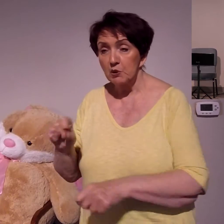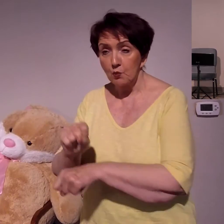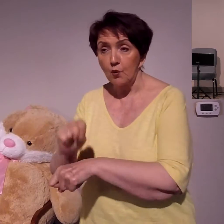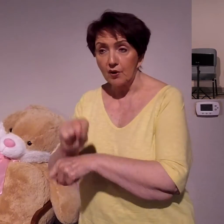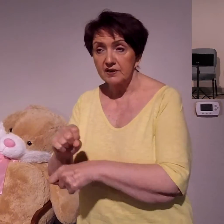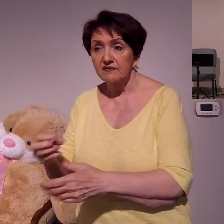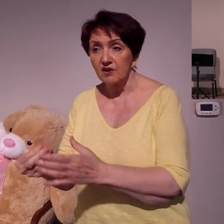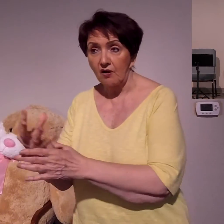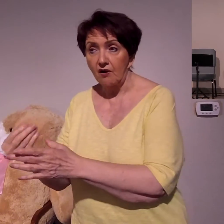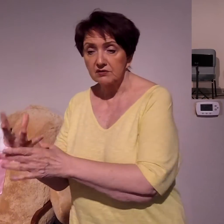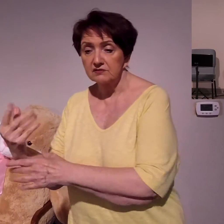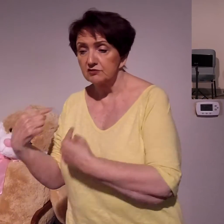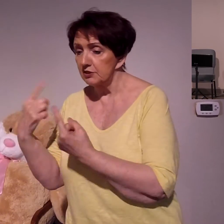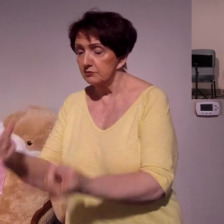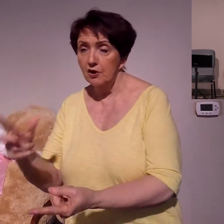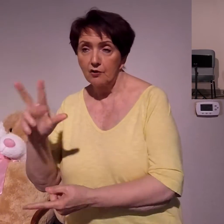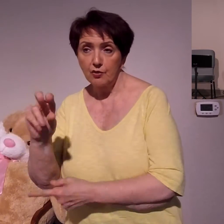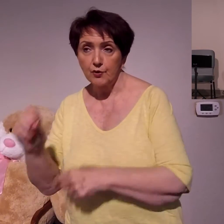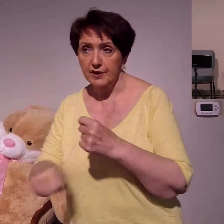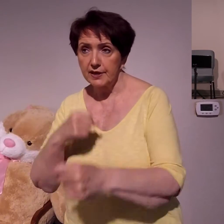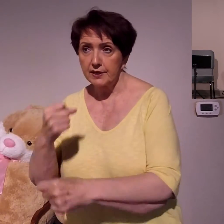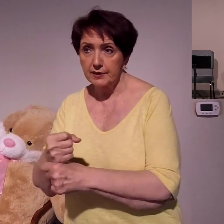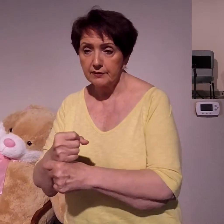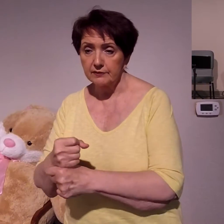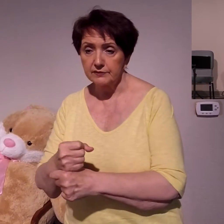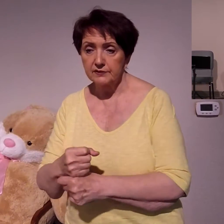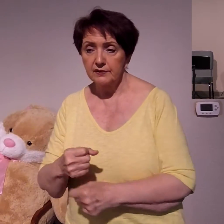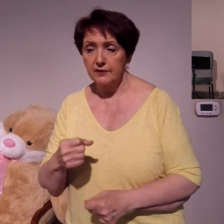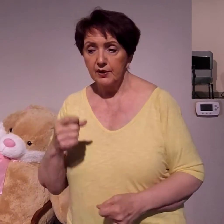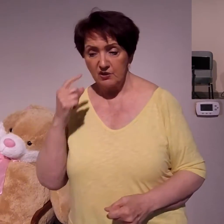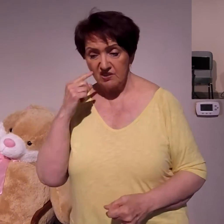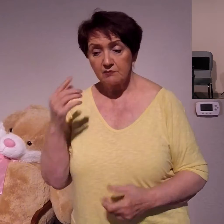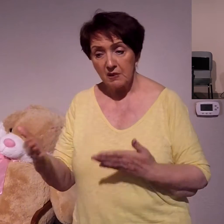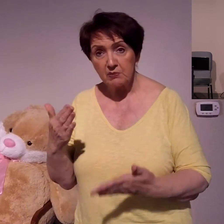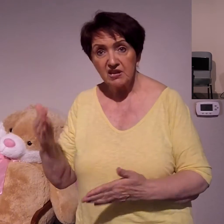for almost 30 years. And you think he might know how to tend to it?